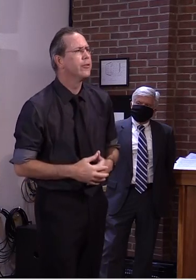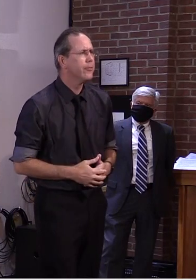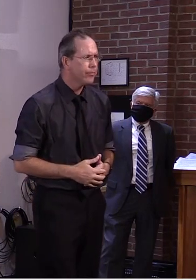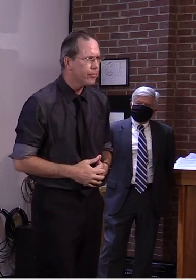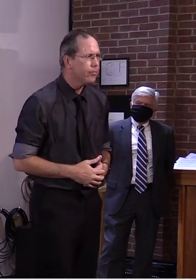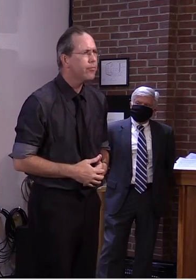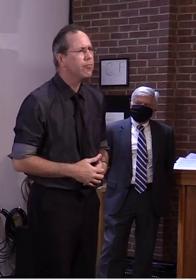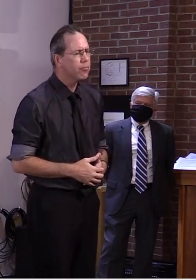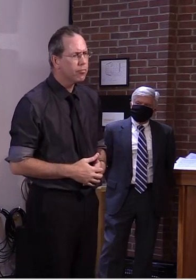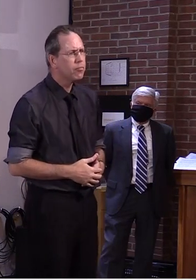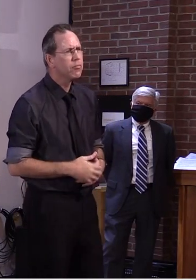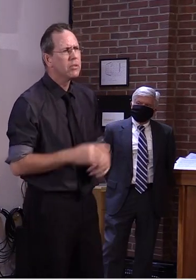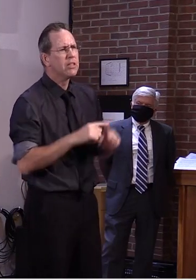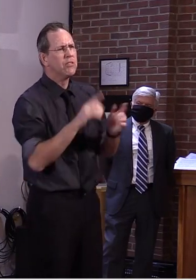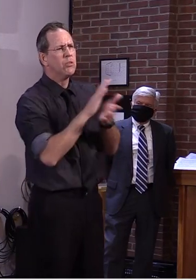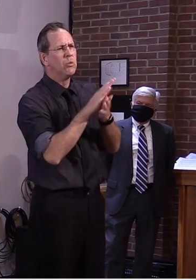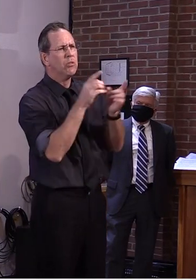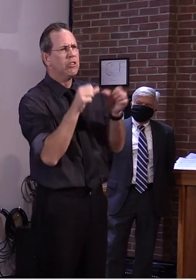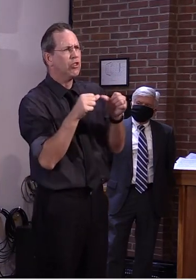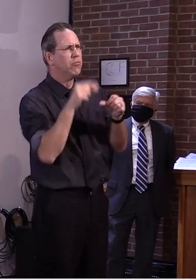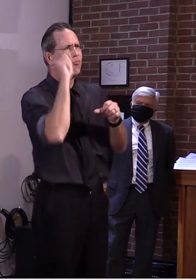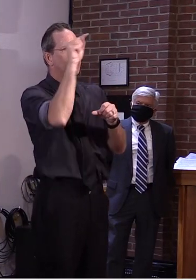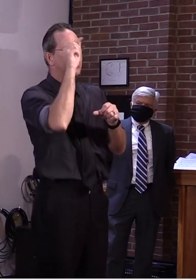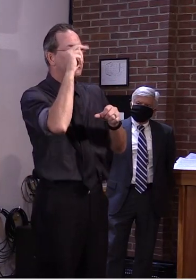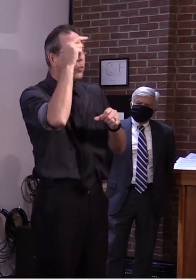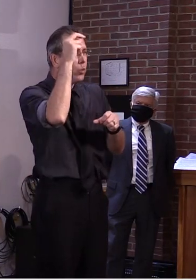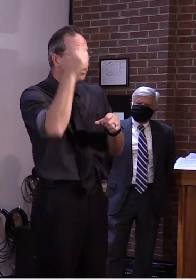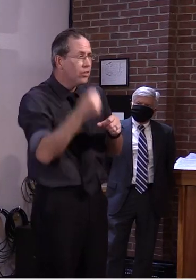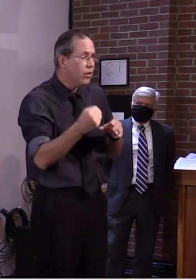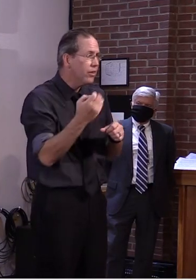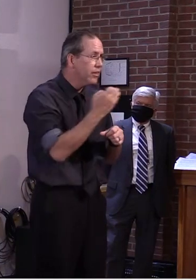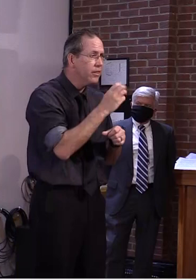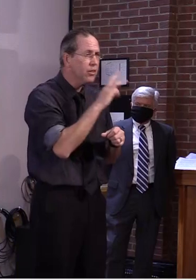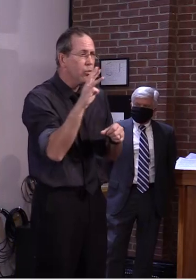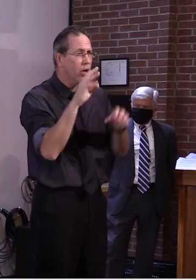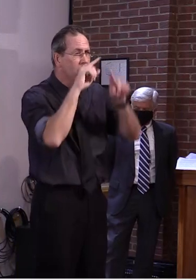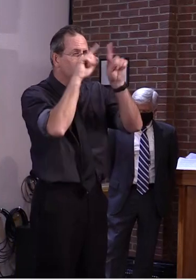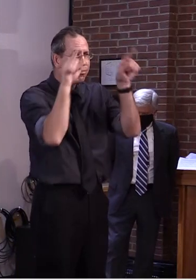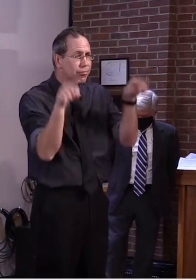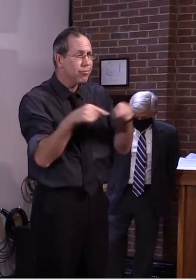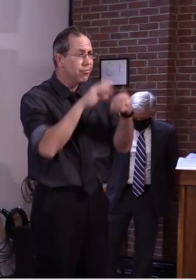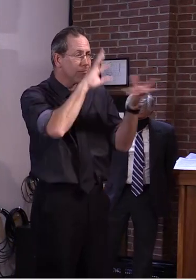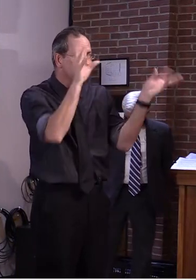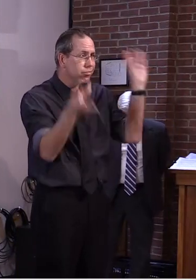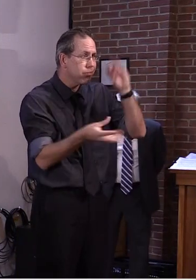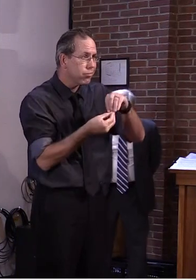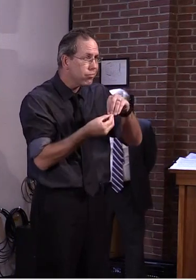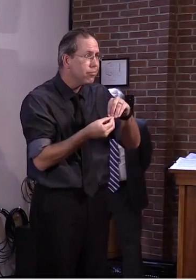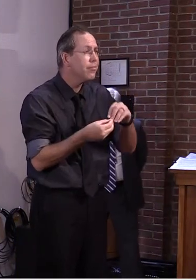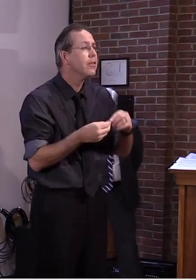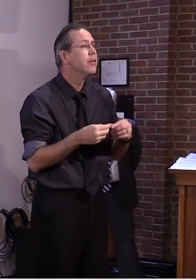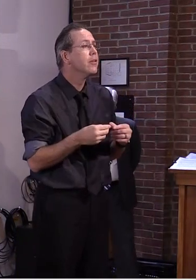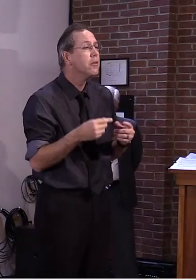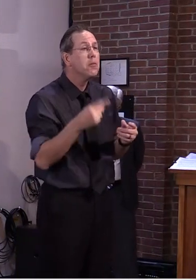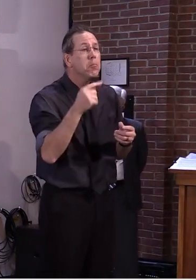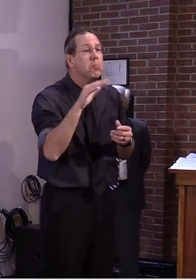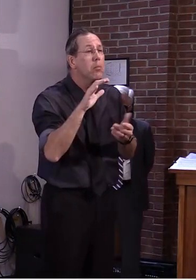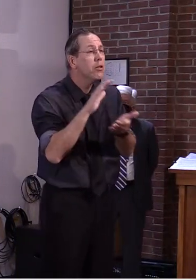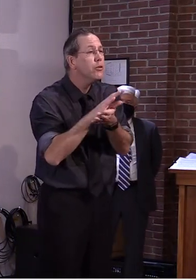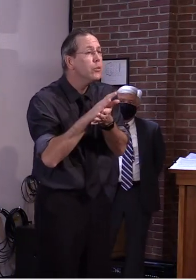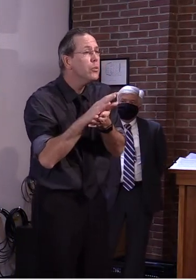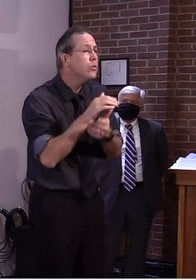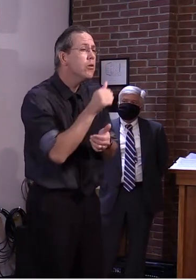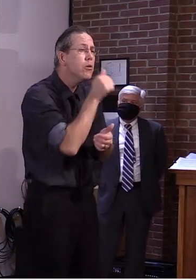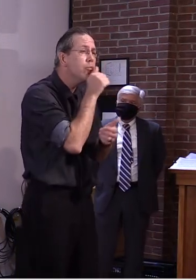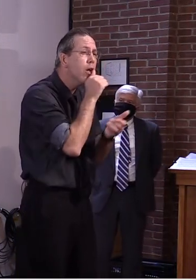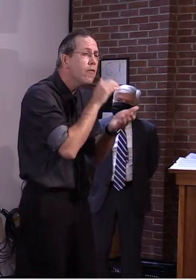Educator for North Country Union High School, Sharon Howell, the new Headmaster of St. Johnsbury Academy, Martha Martell, a classroom